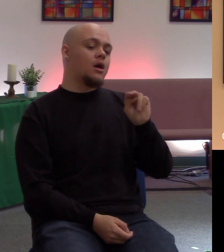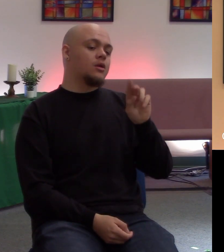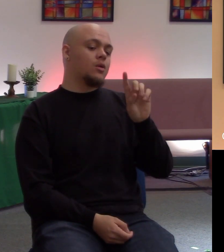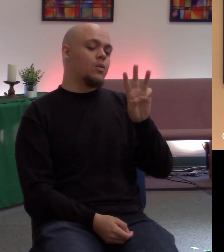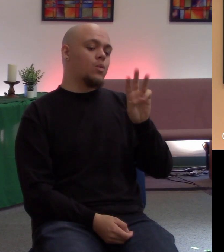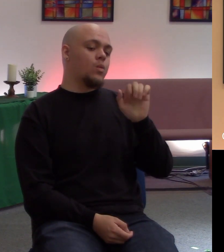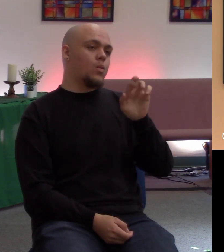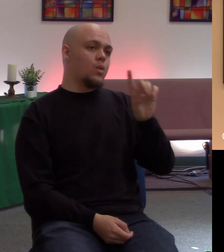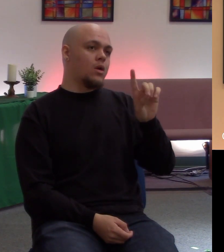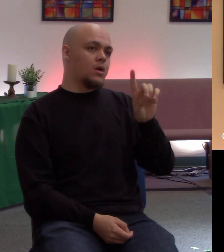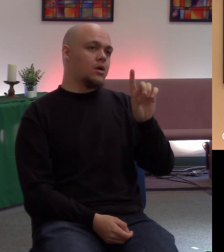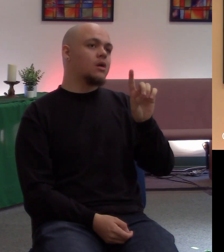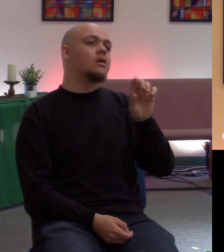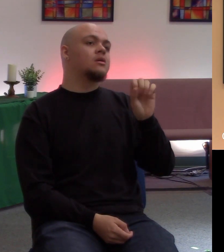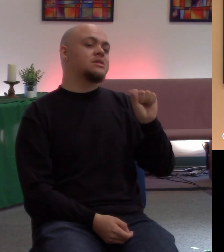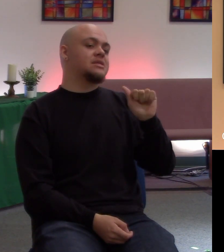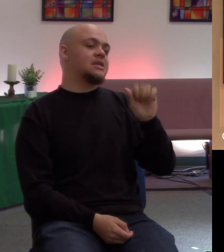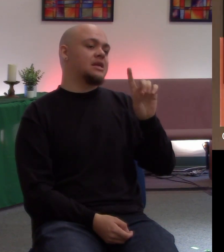Sadat.